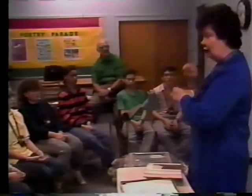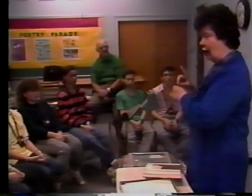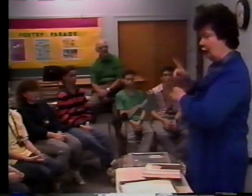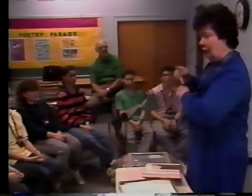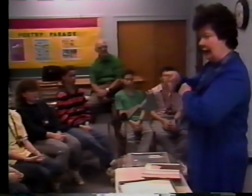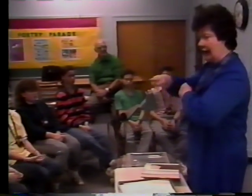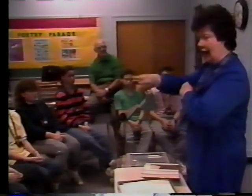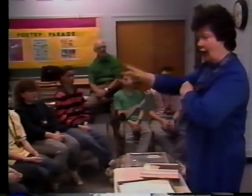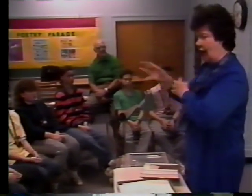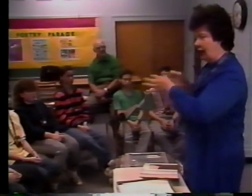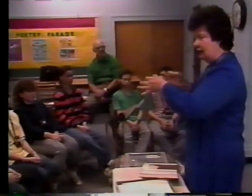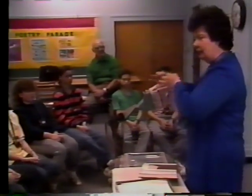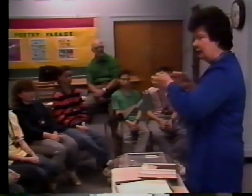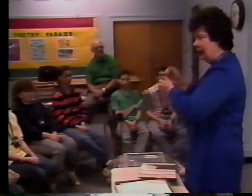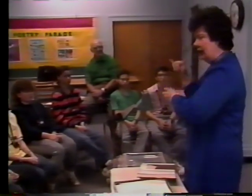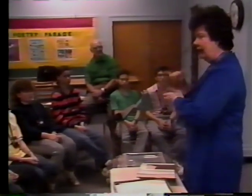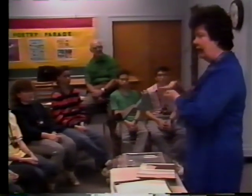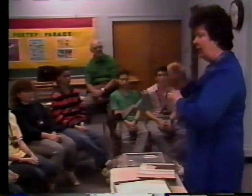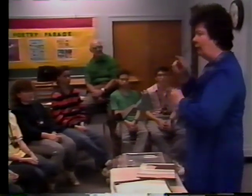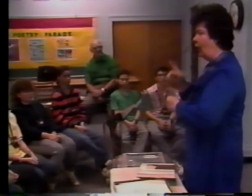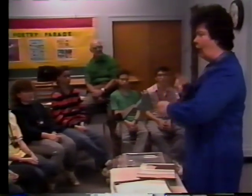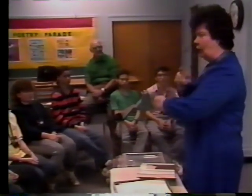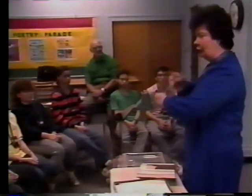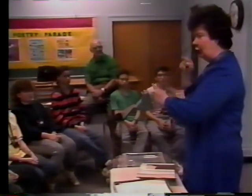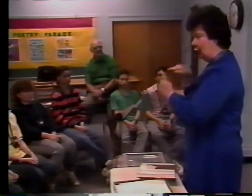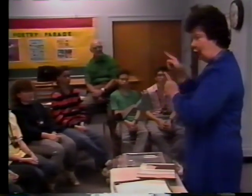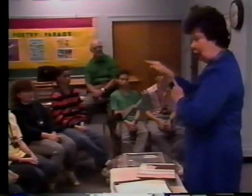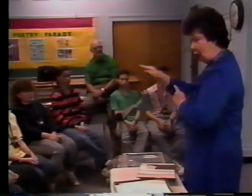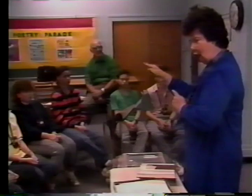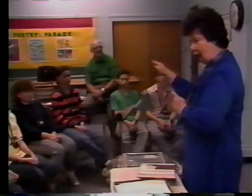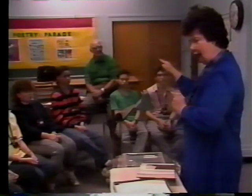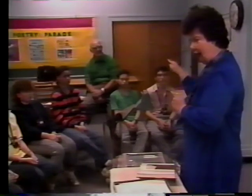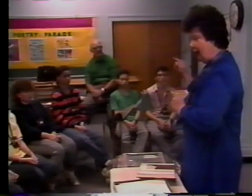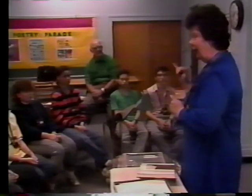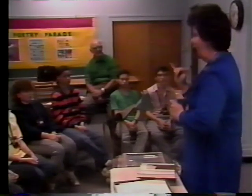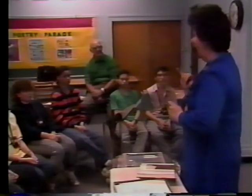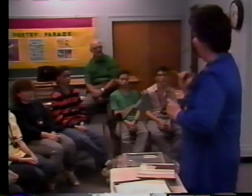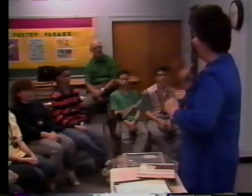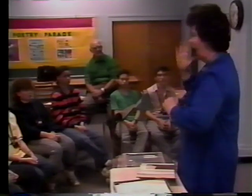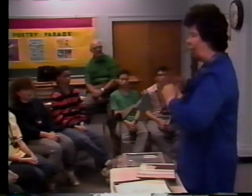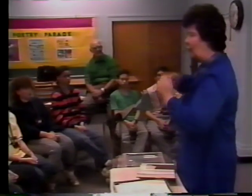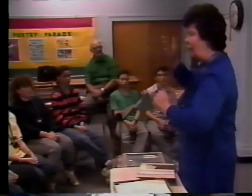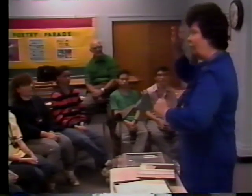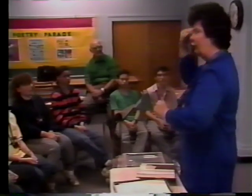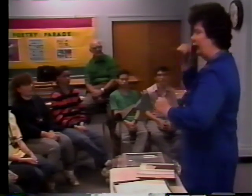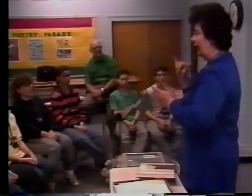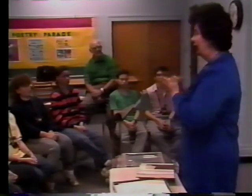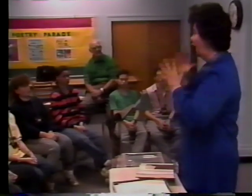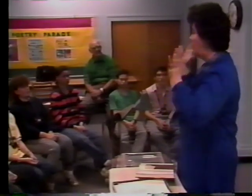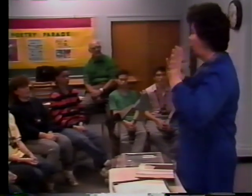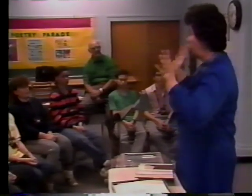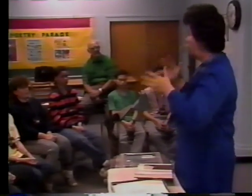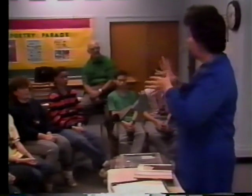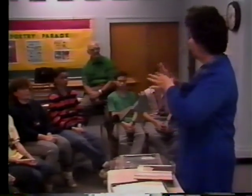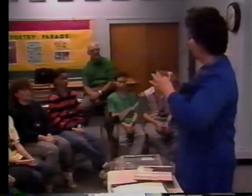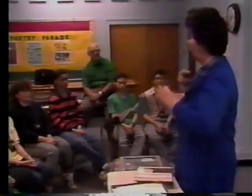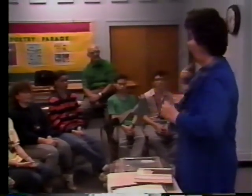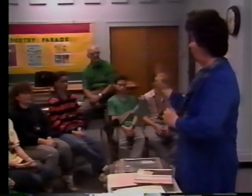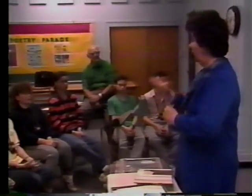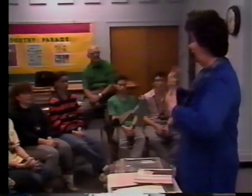Dr. Panara explaining that poem to you, I couldn't forget that wonderful story we